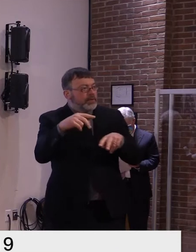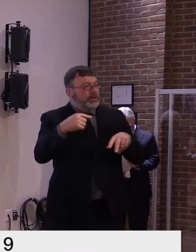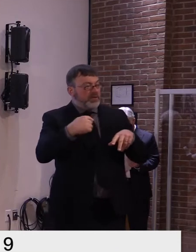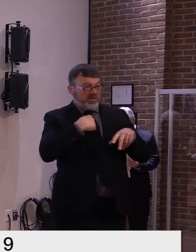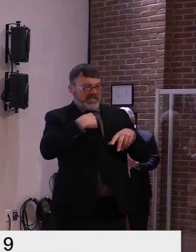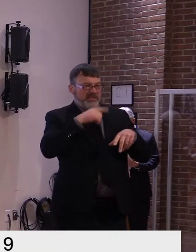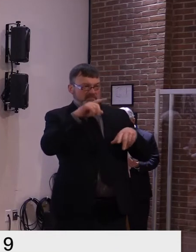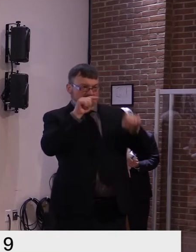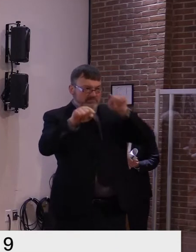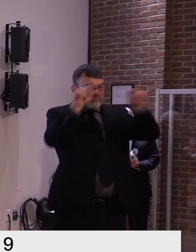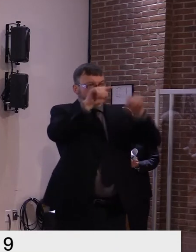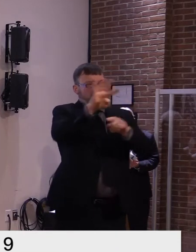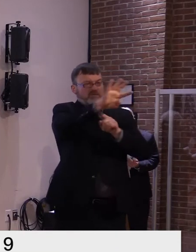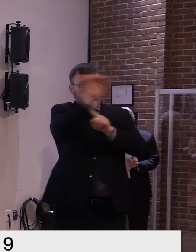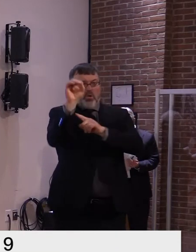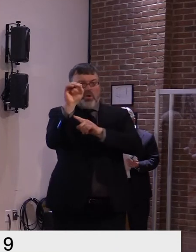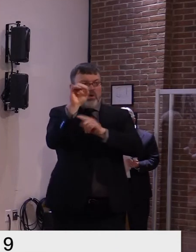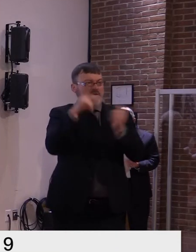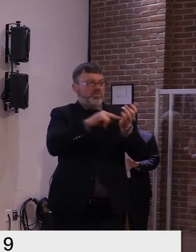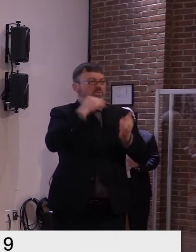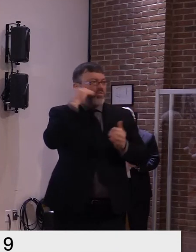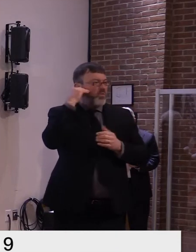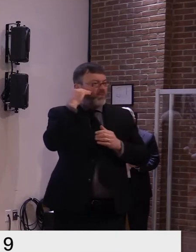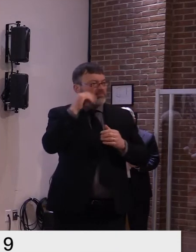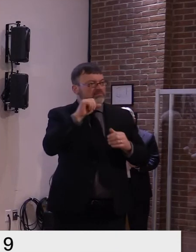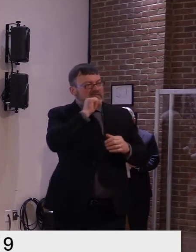200 range situations.